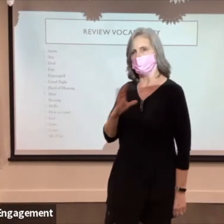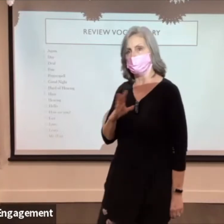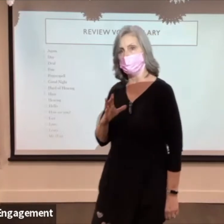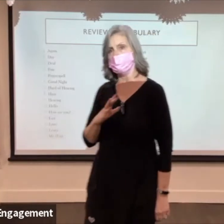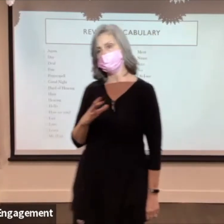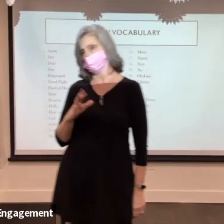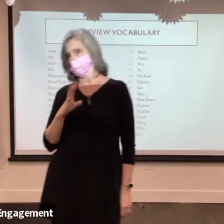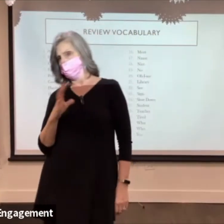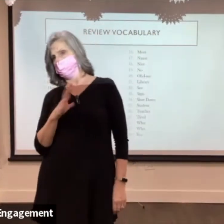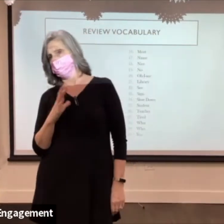to woman,